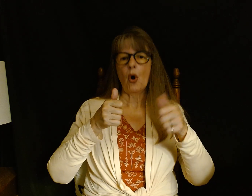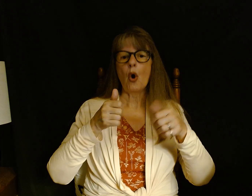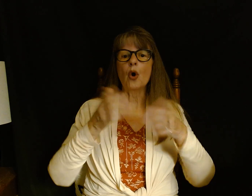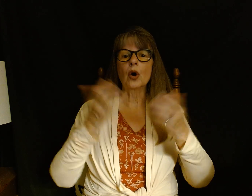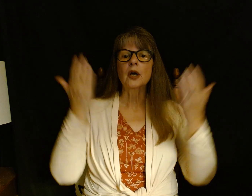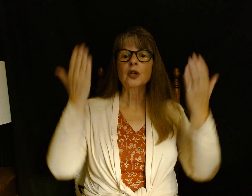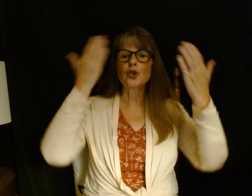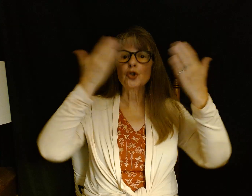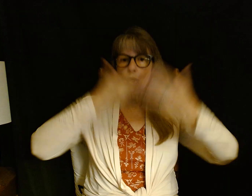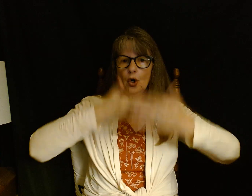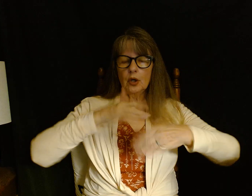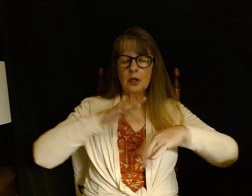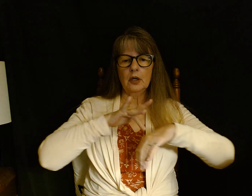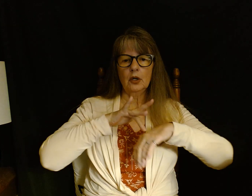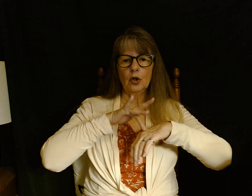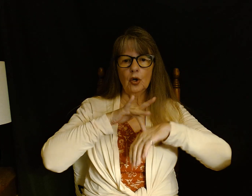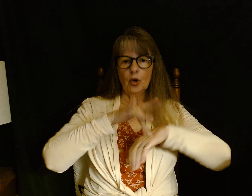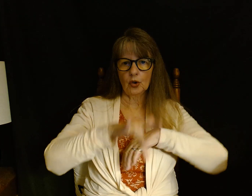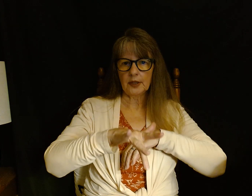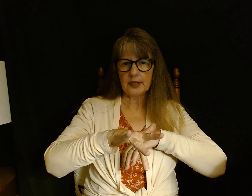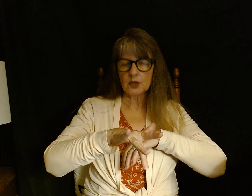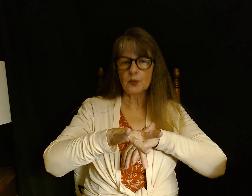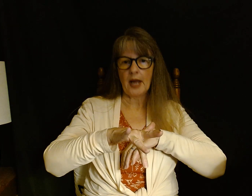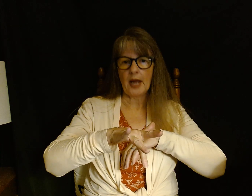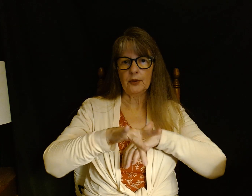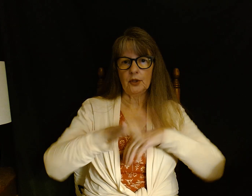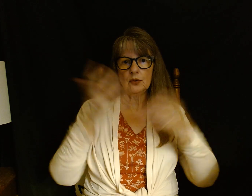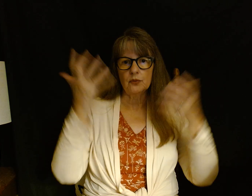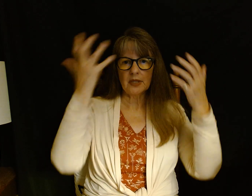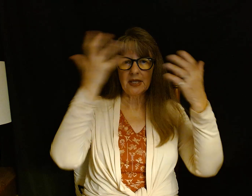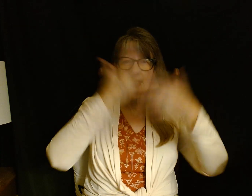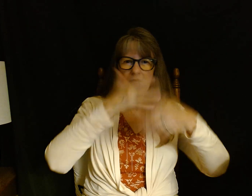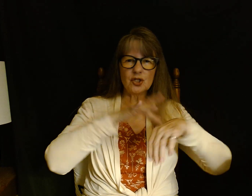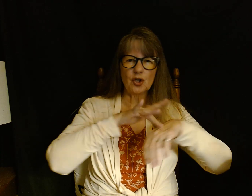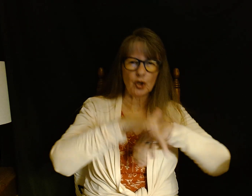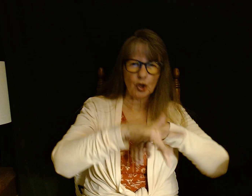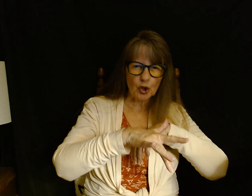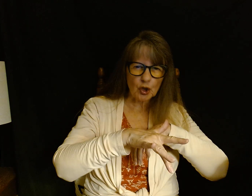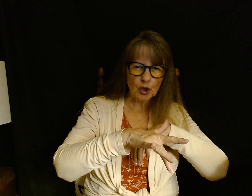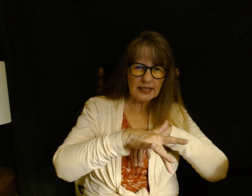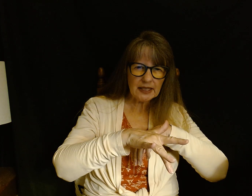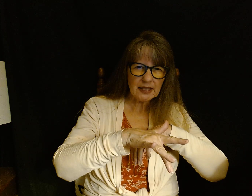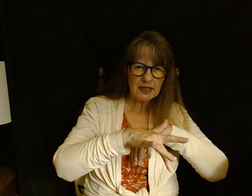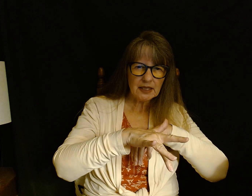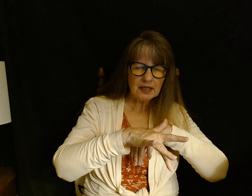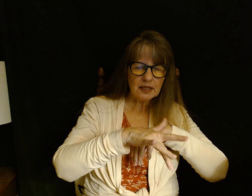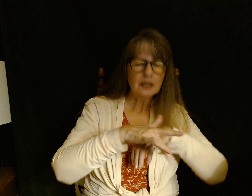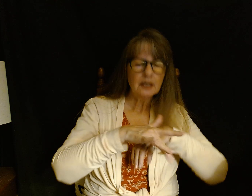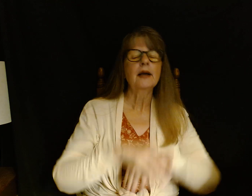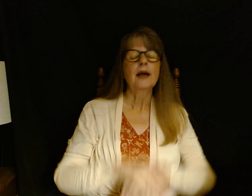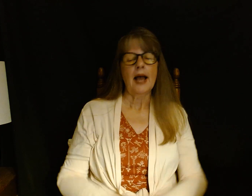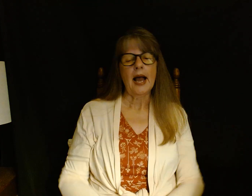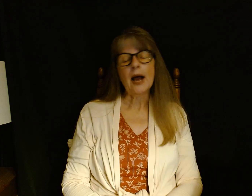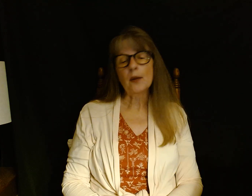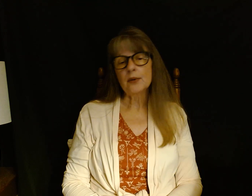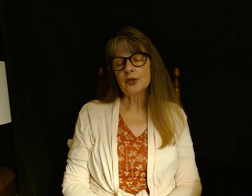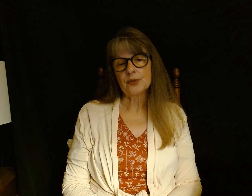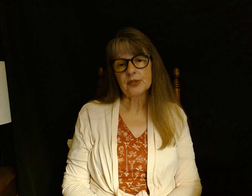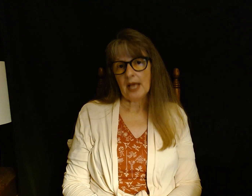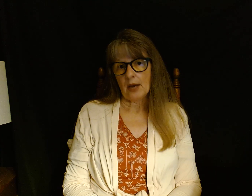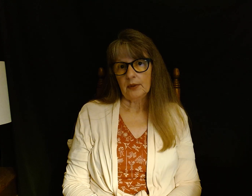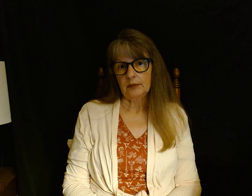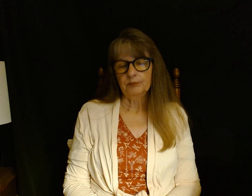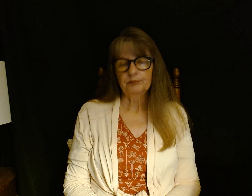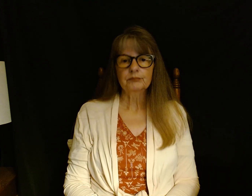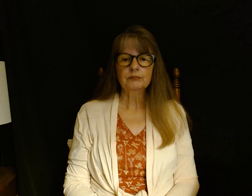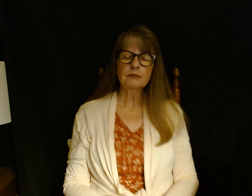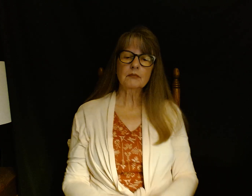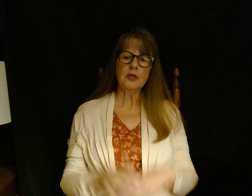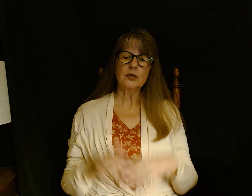or dark early is what I would use. It gets dark early. I would use that one.